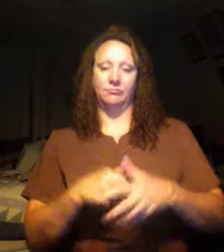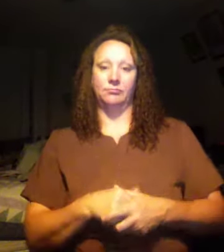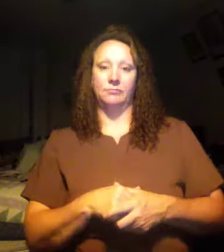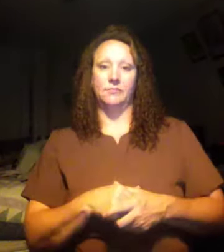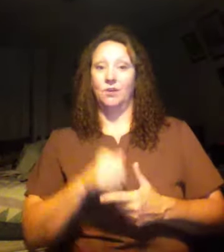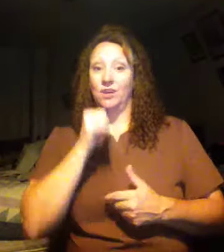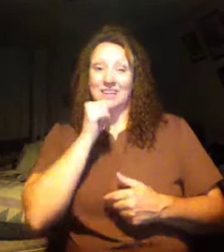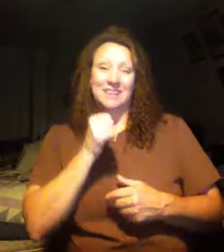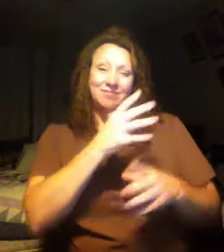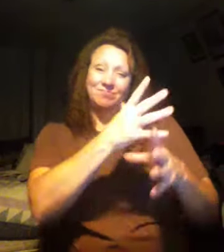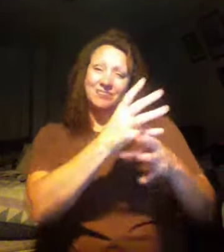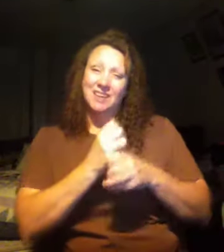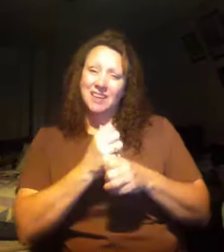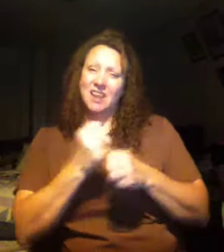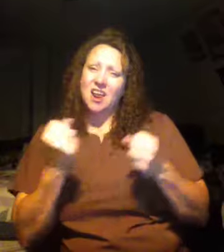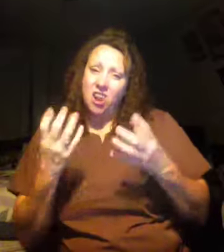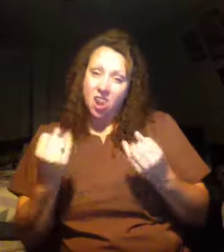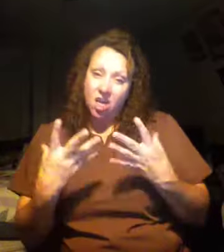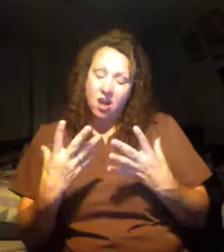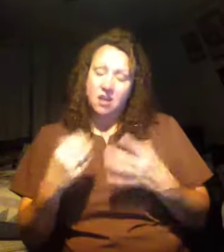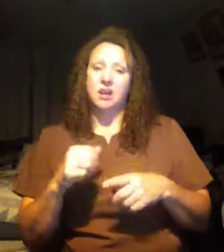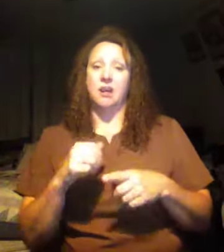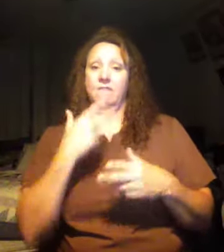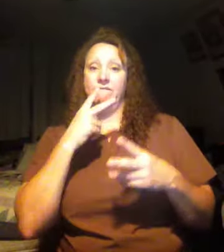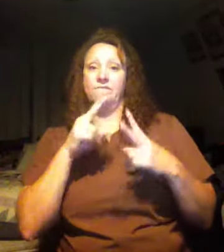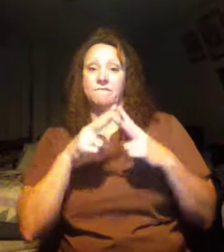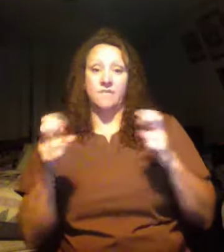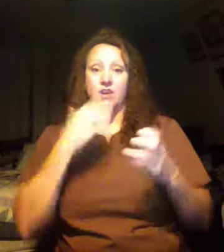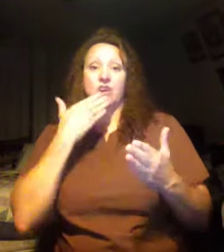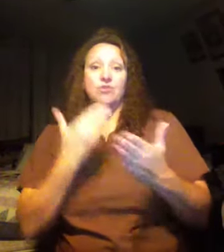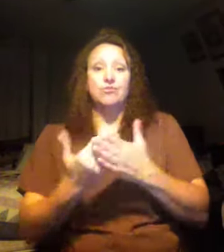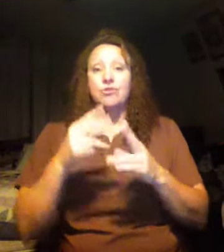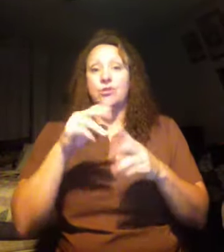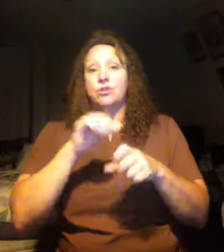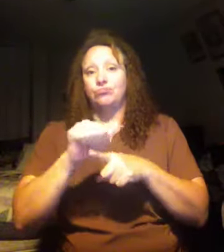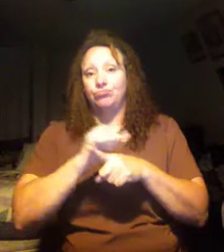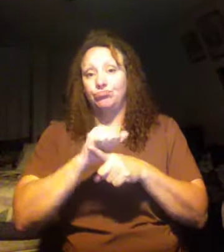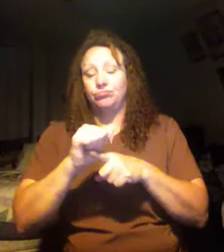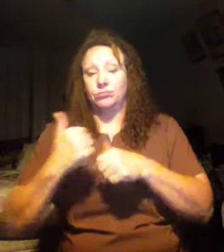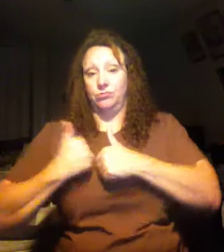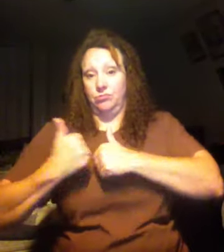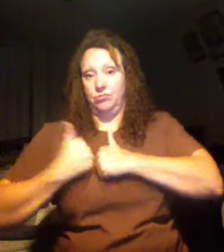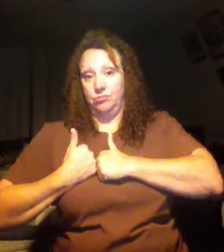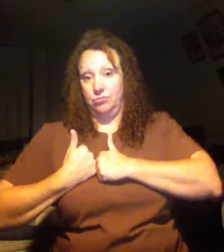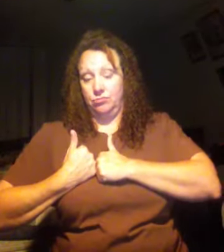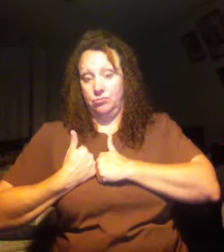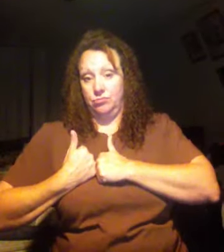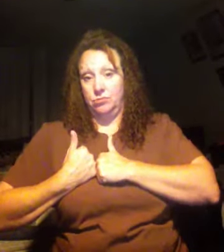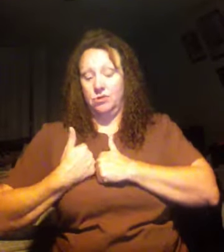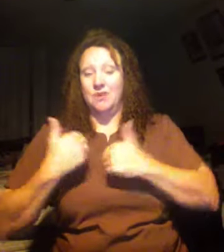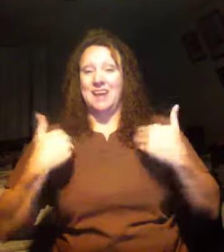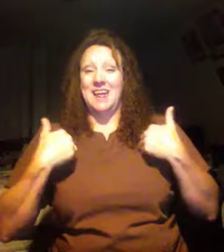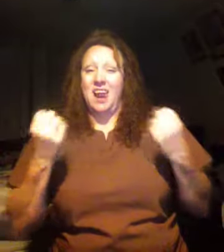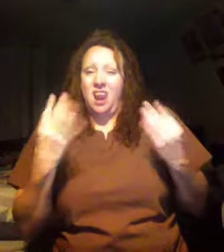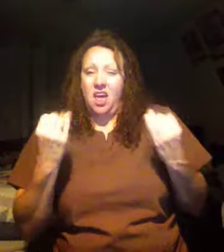well-trained soldiers. They were just volunteers. And they lacked supplies. Didn't have enough money coming in to keep them